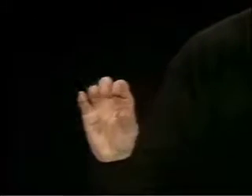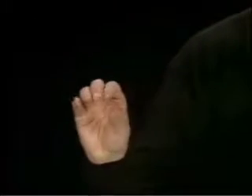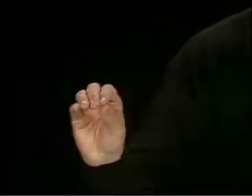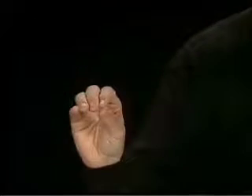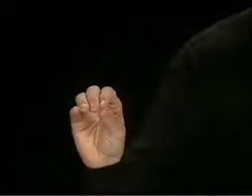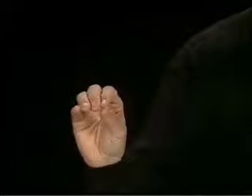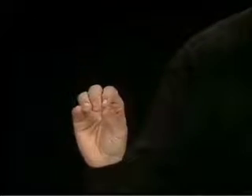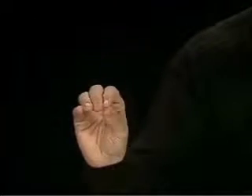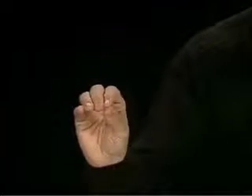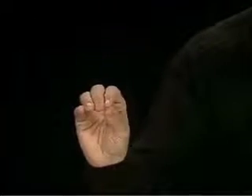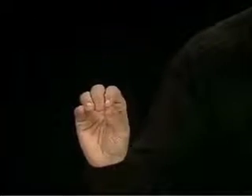60,